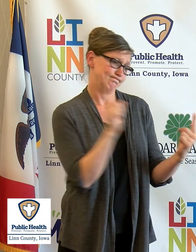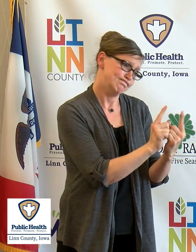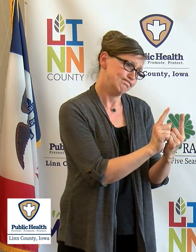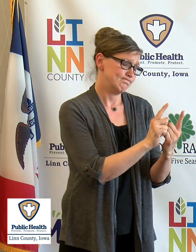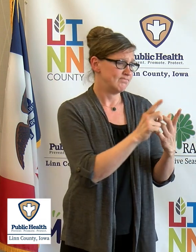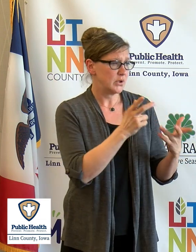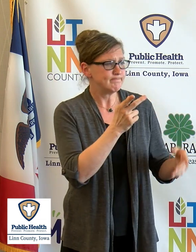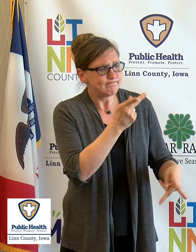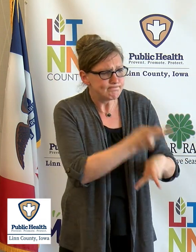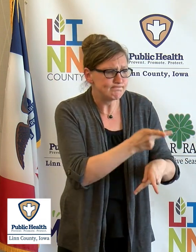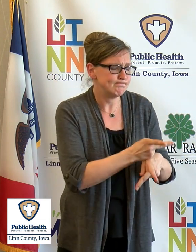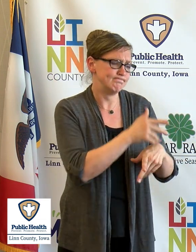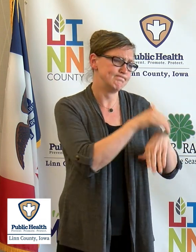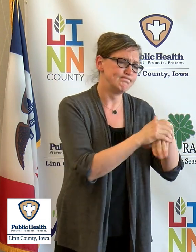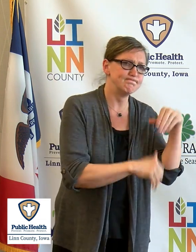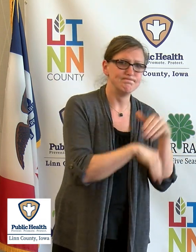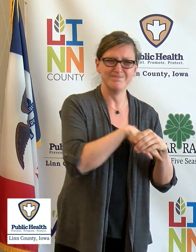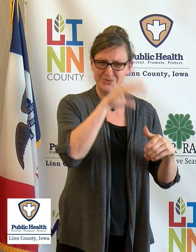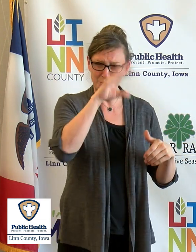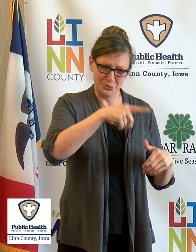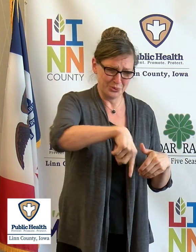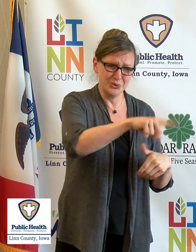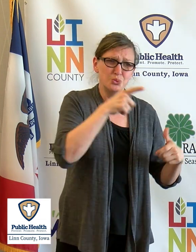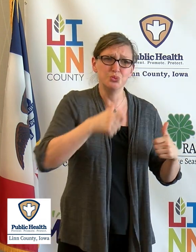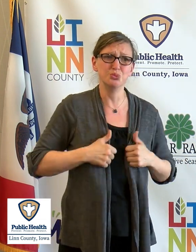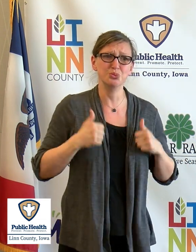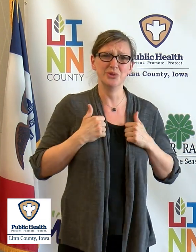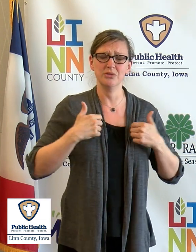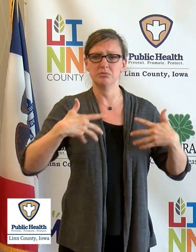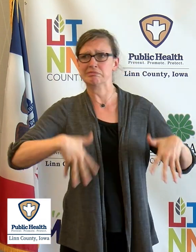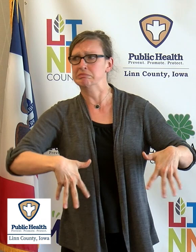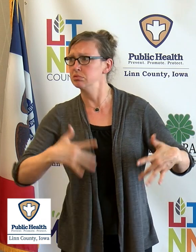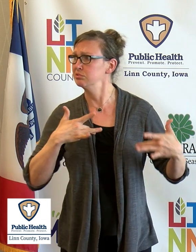most isolated older family members and friends.